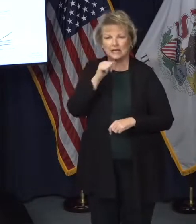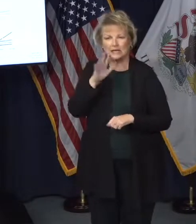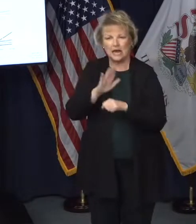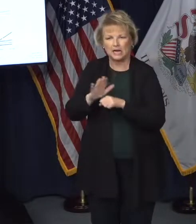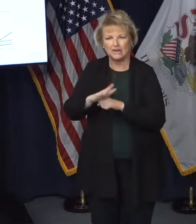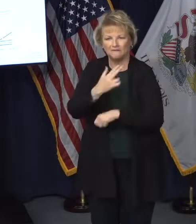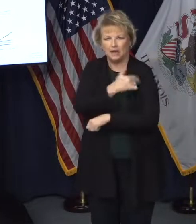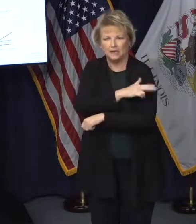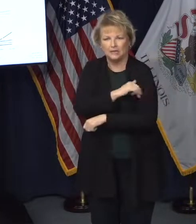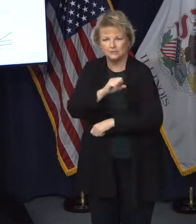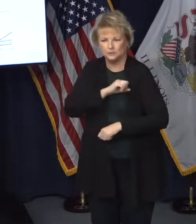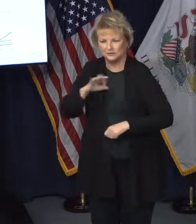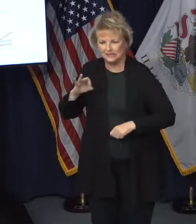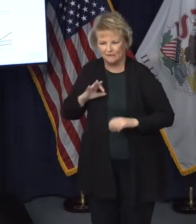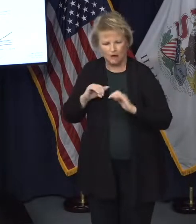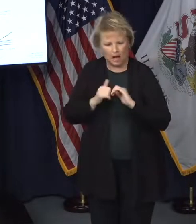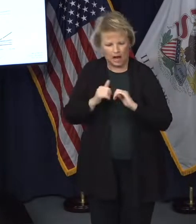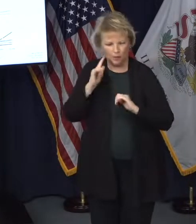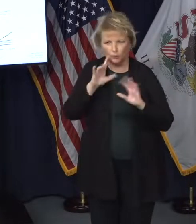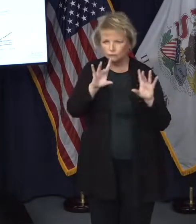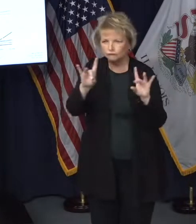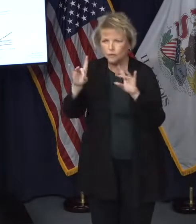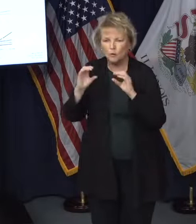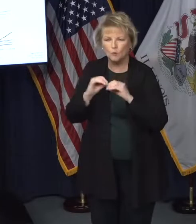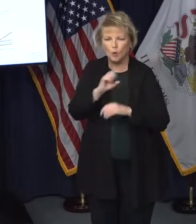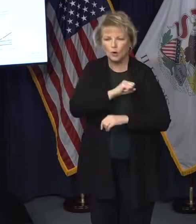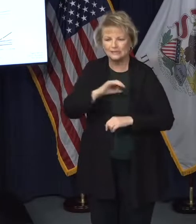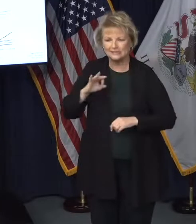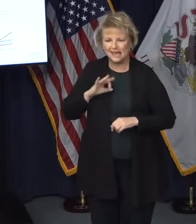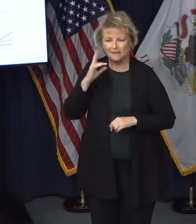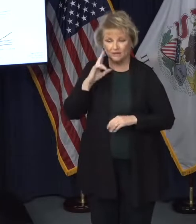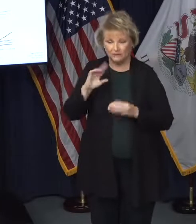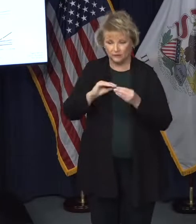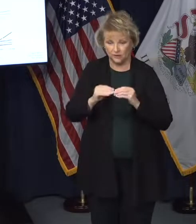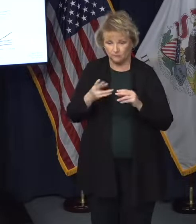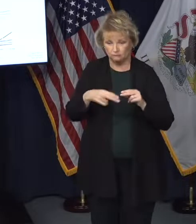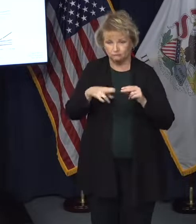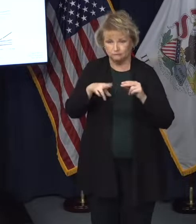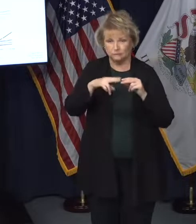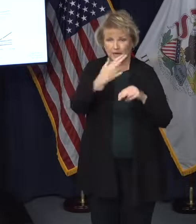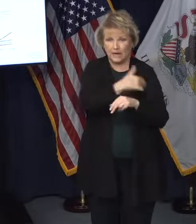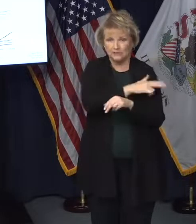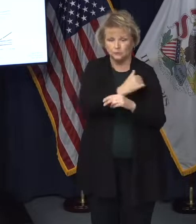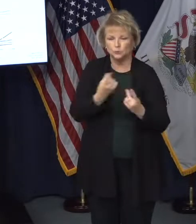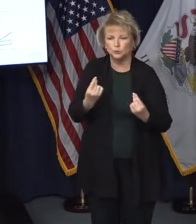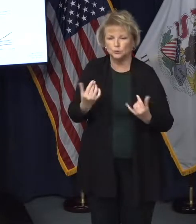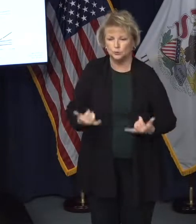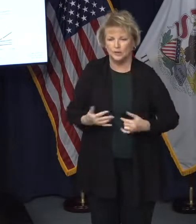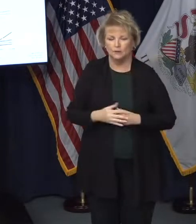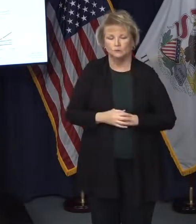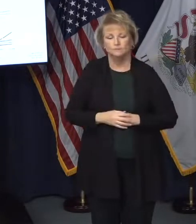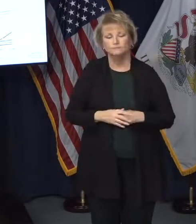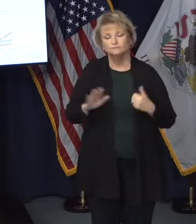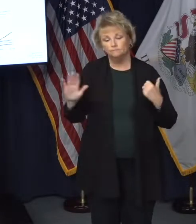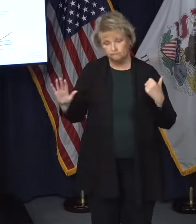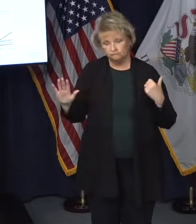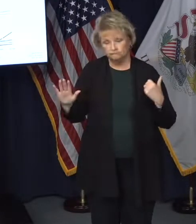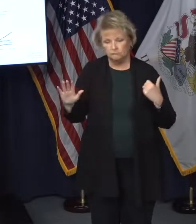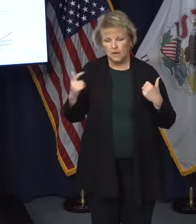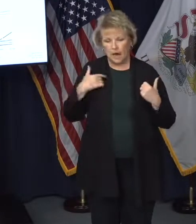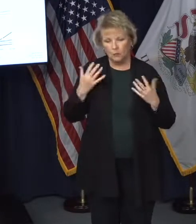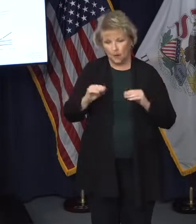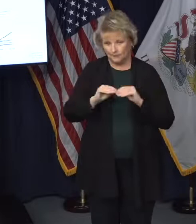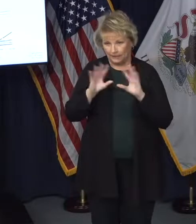is Illinois' plan to find more staff if hospitalizations continue to rise? What steps are you taking now? Look, John, I want to be